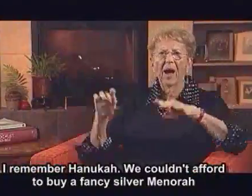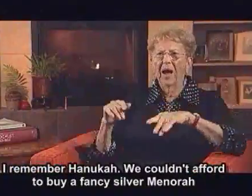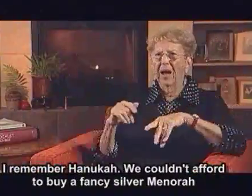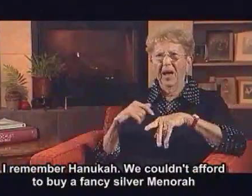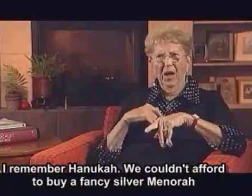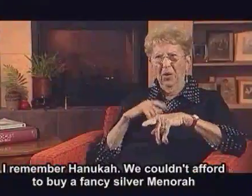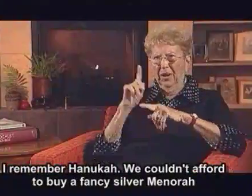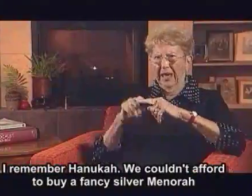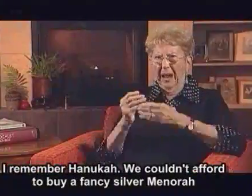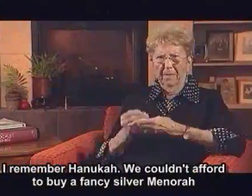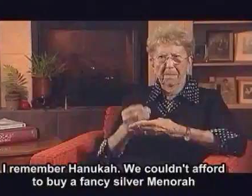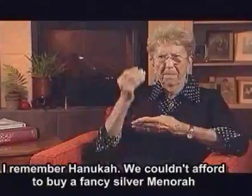I remember Hanukkah.